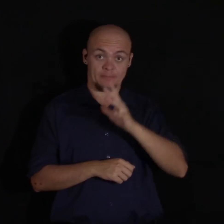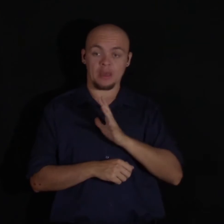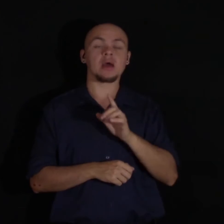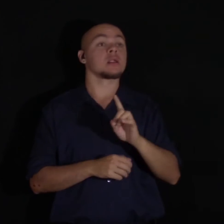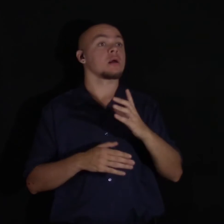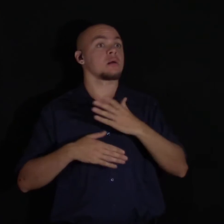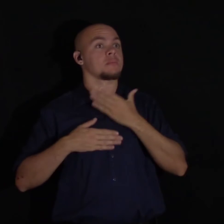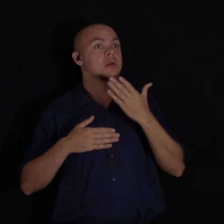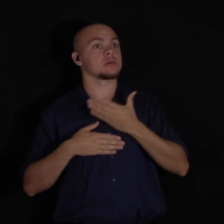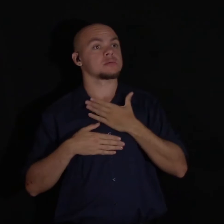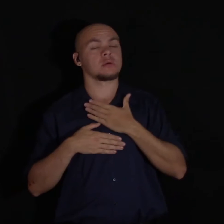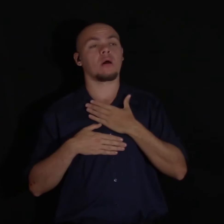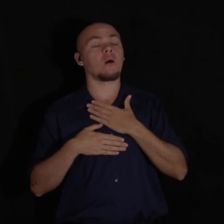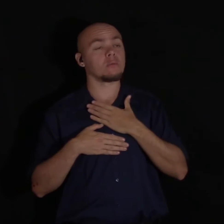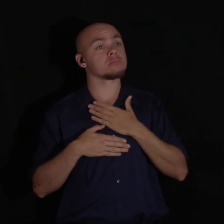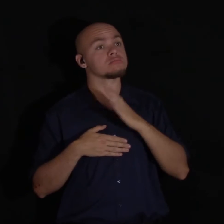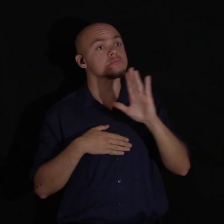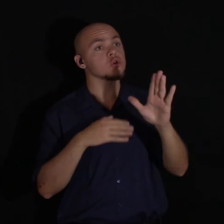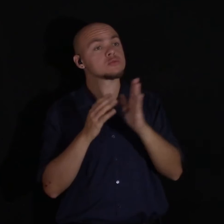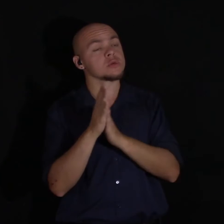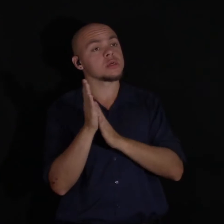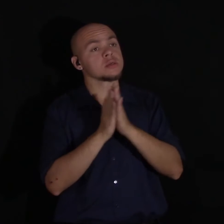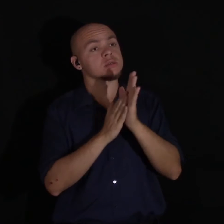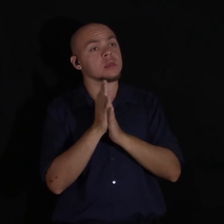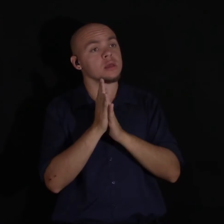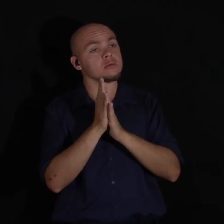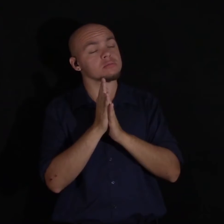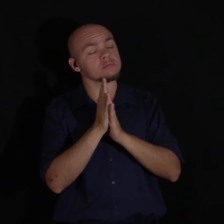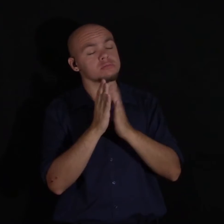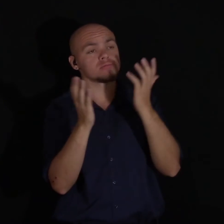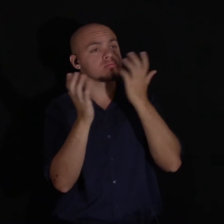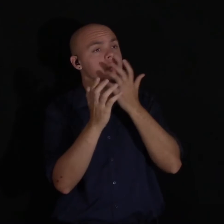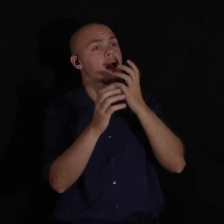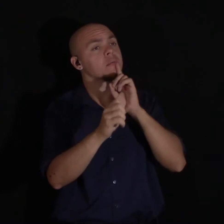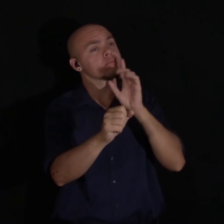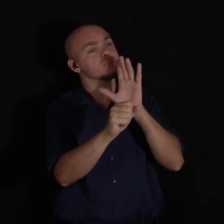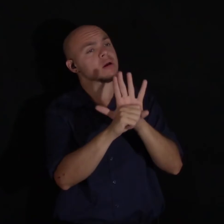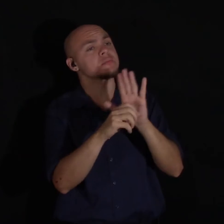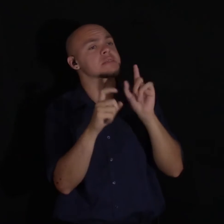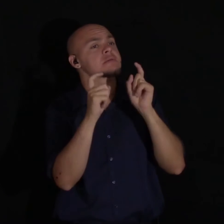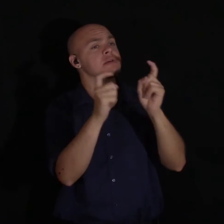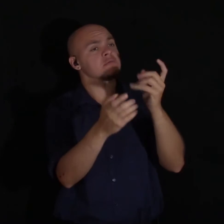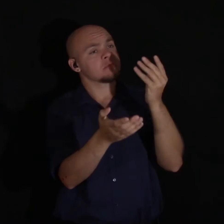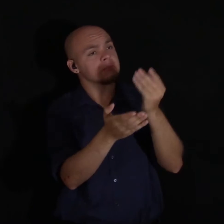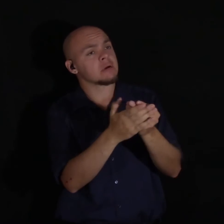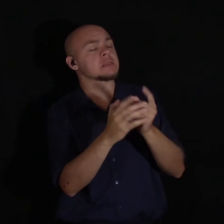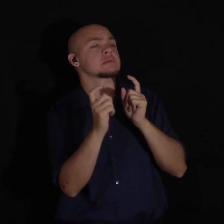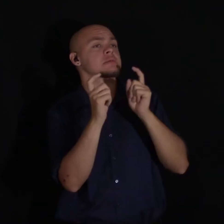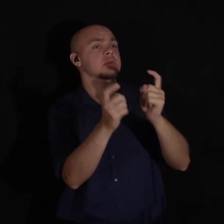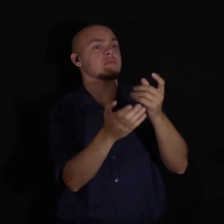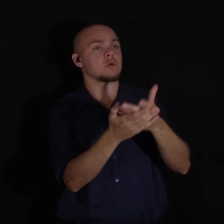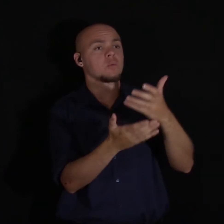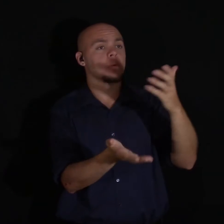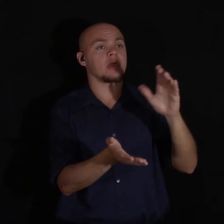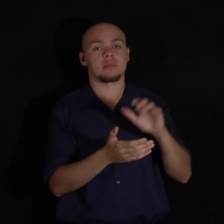to kindle the zeal of his deliverer by promises of reward and wealth. Felix rejected his offers